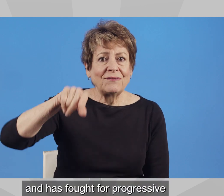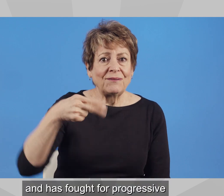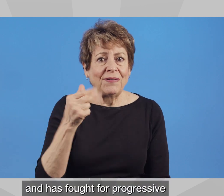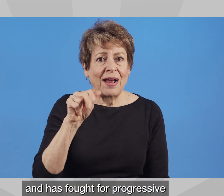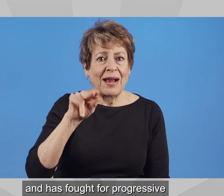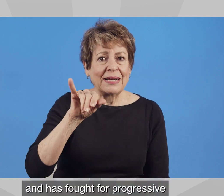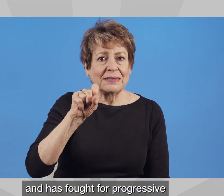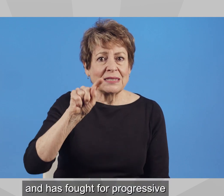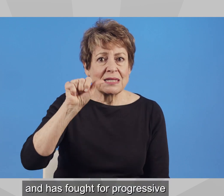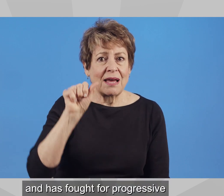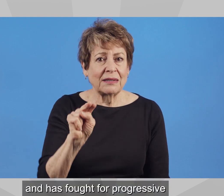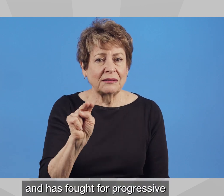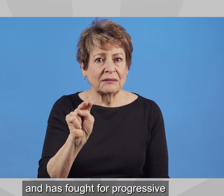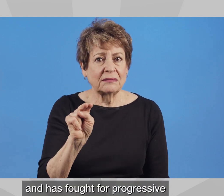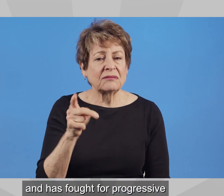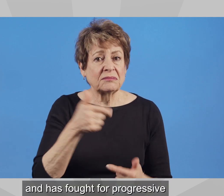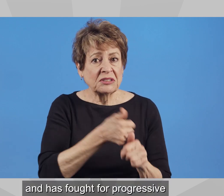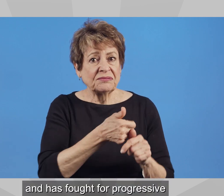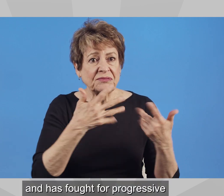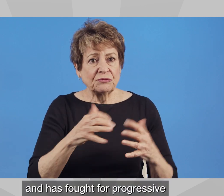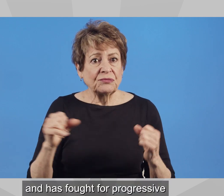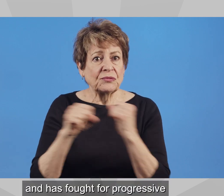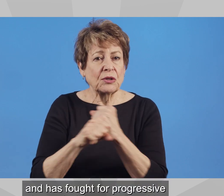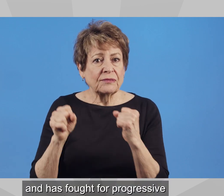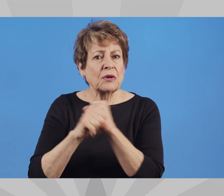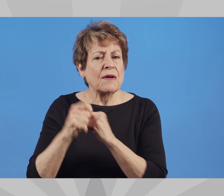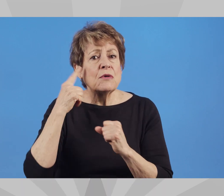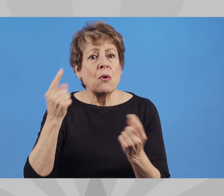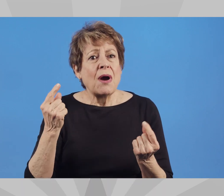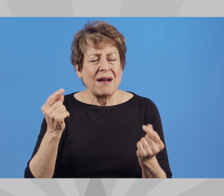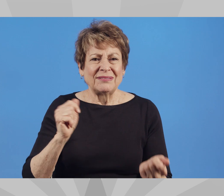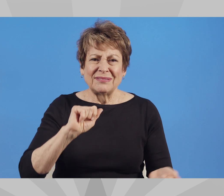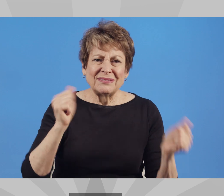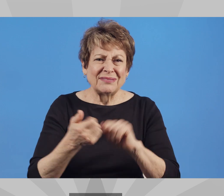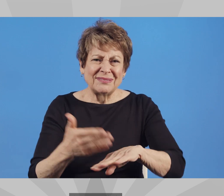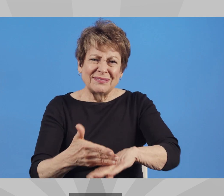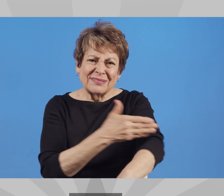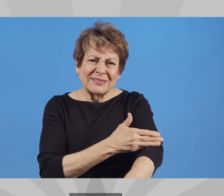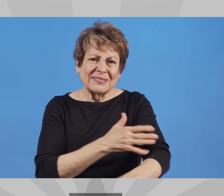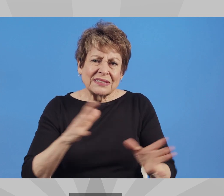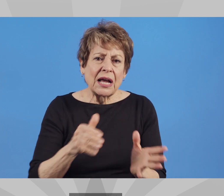and has fought for progressive change in Arizona nationwide.